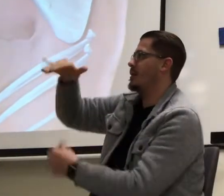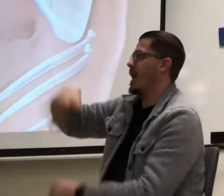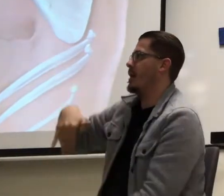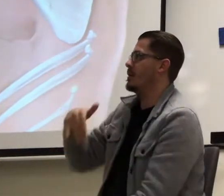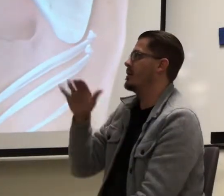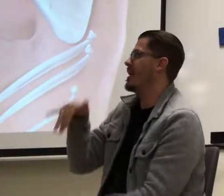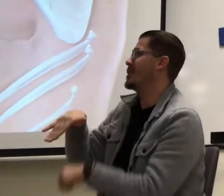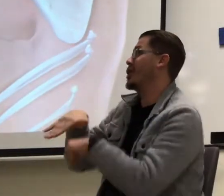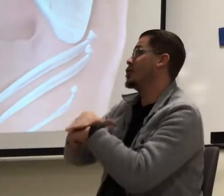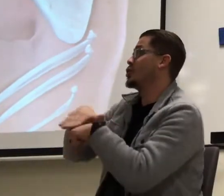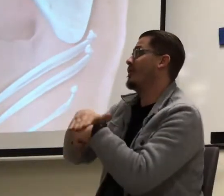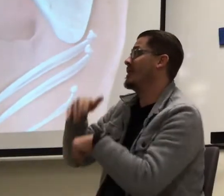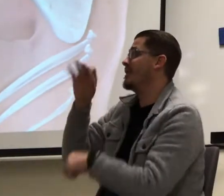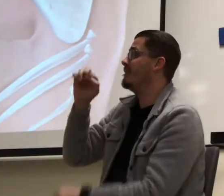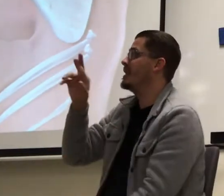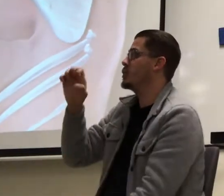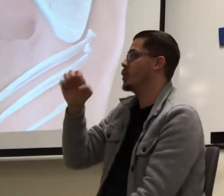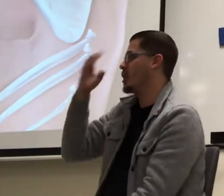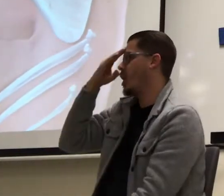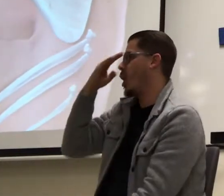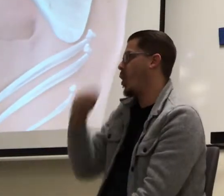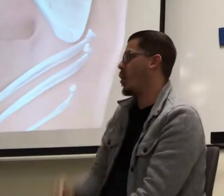as surface features to know,